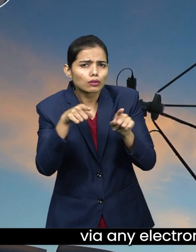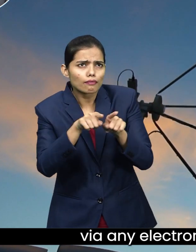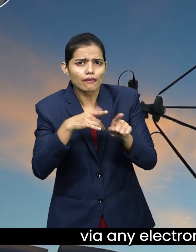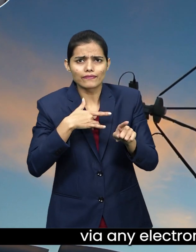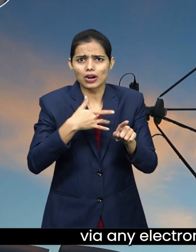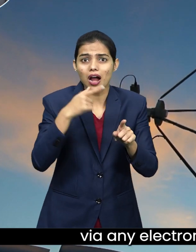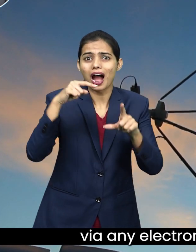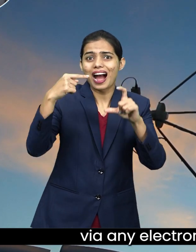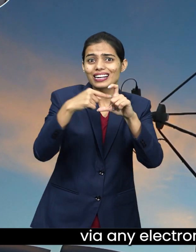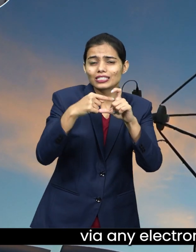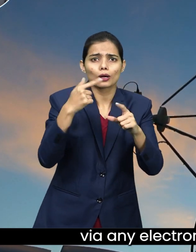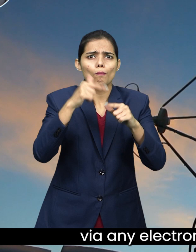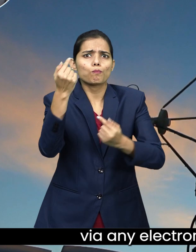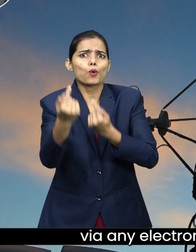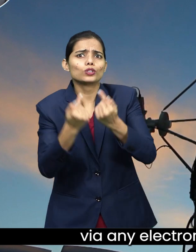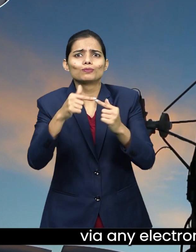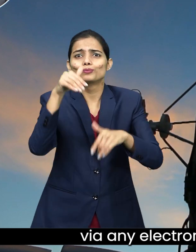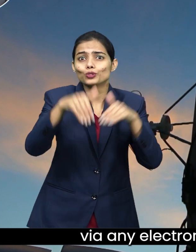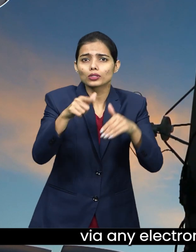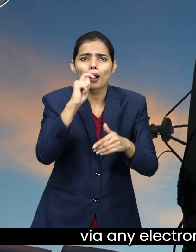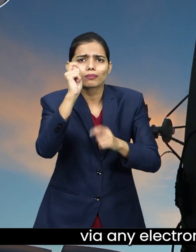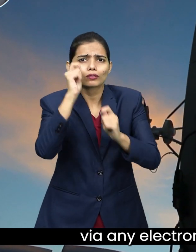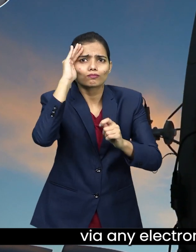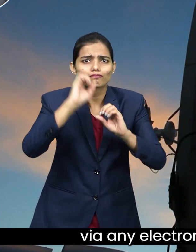mass communication.